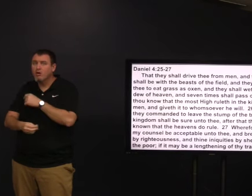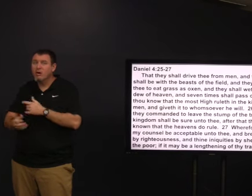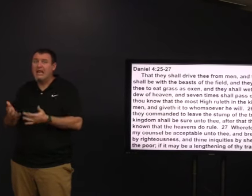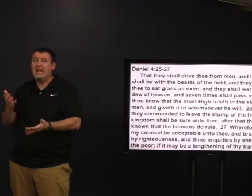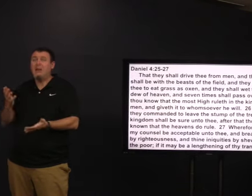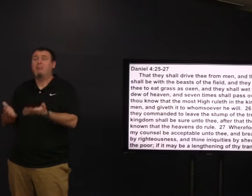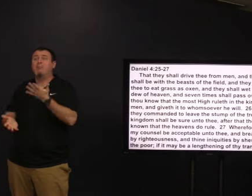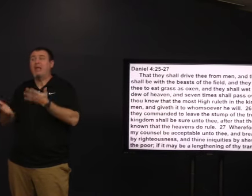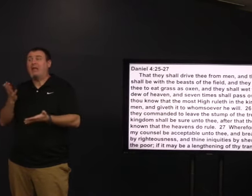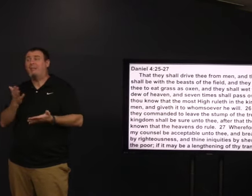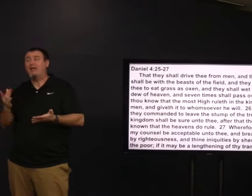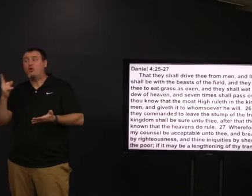Show mercy to the poor.